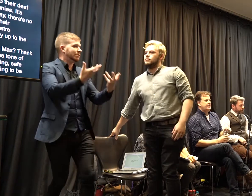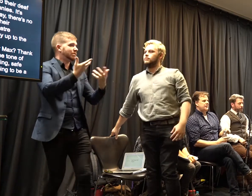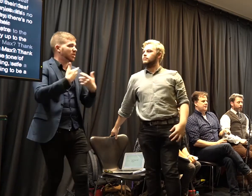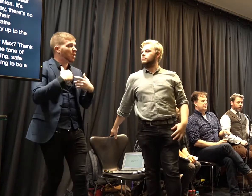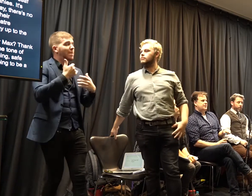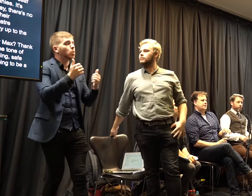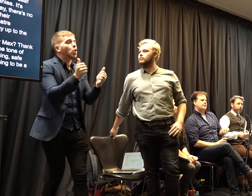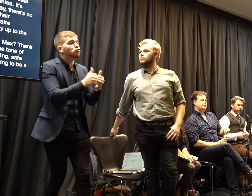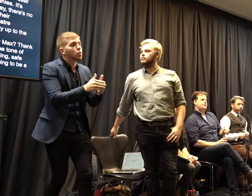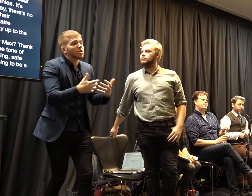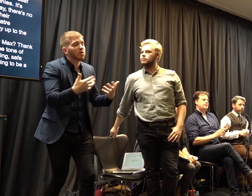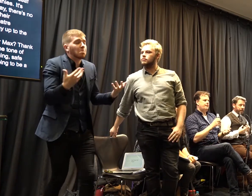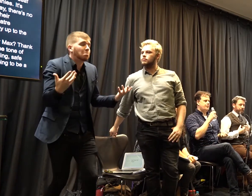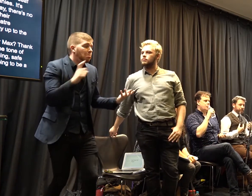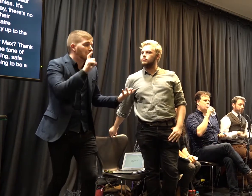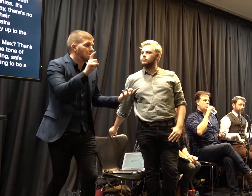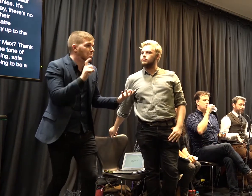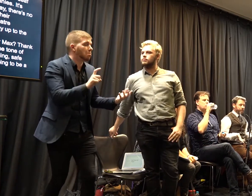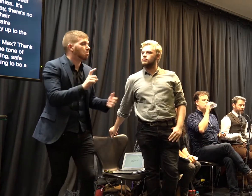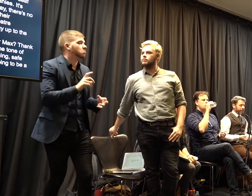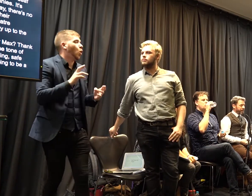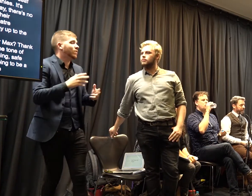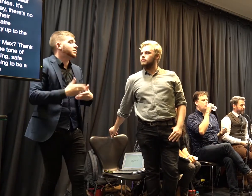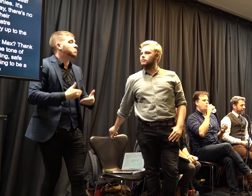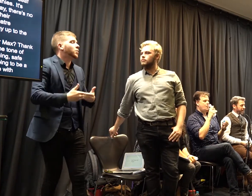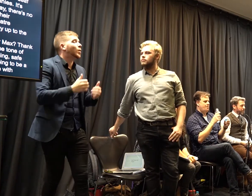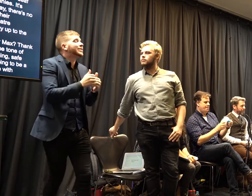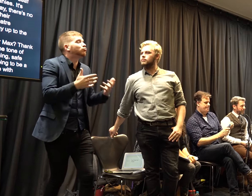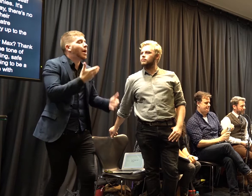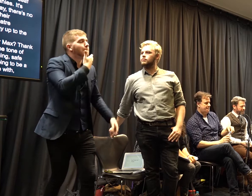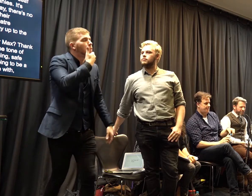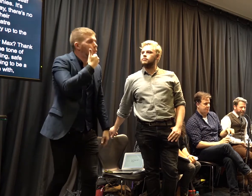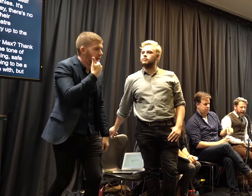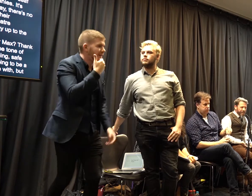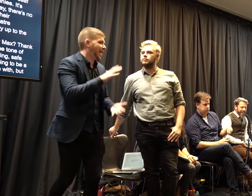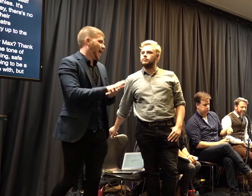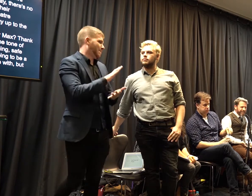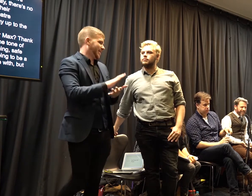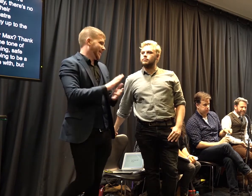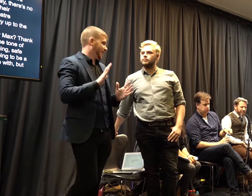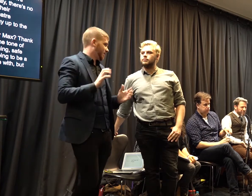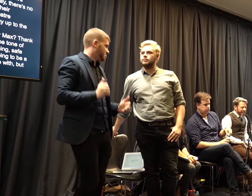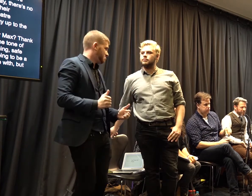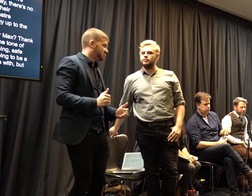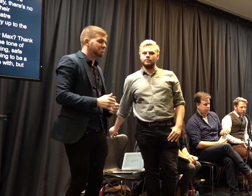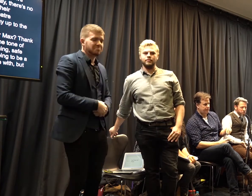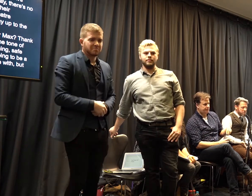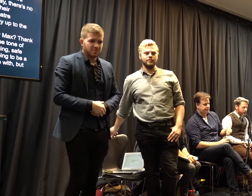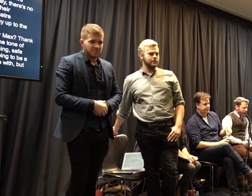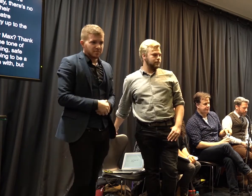disagree with, but hopefully we can disagree politely and happily with each other. Disagree happily? Is that a thing we